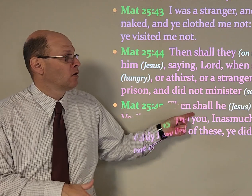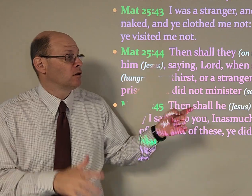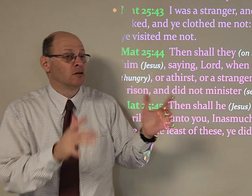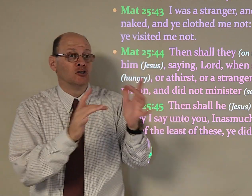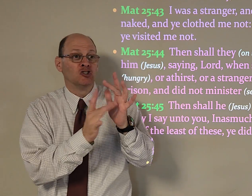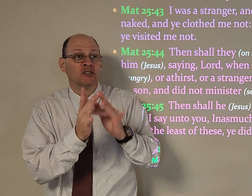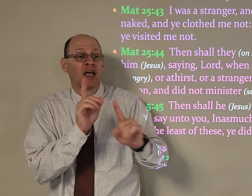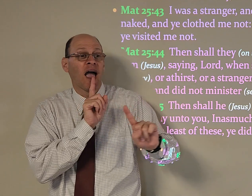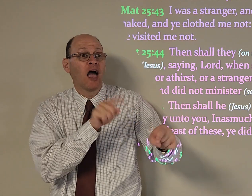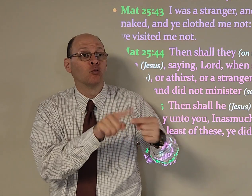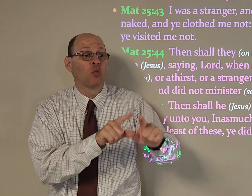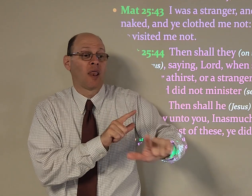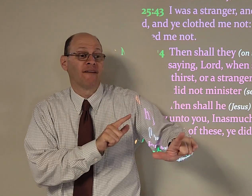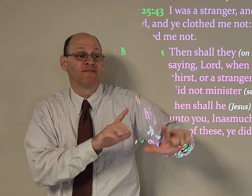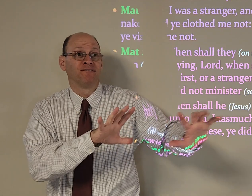Verse 45.